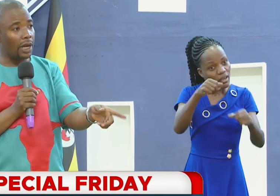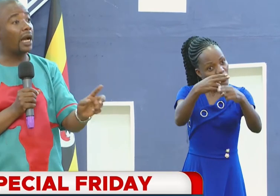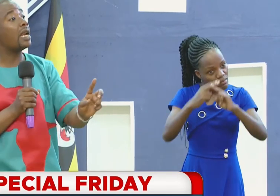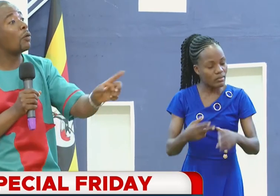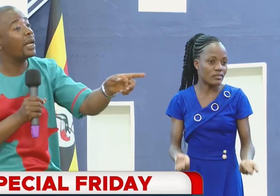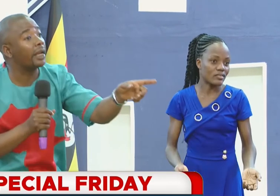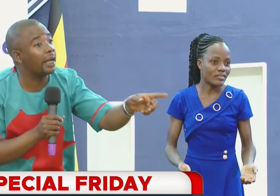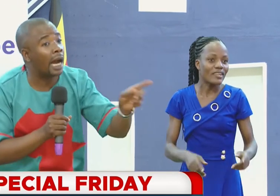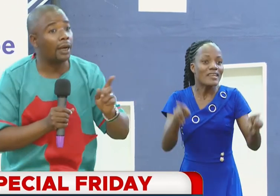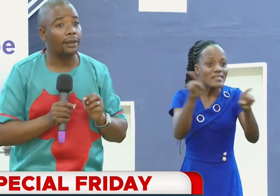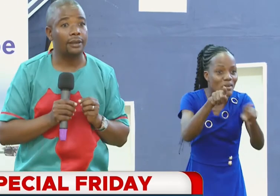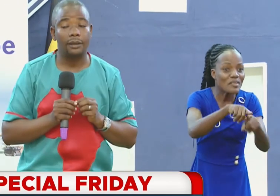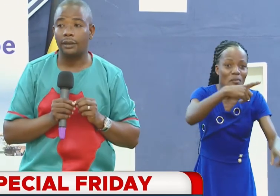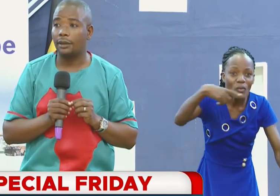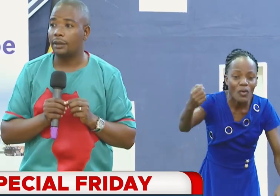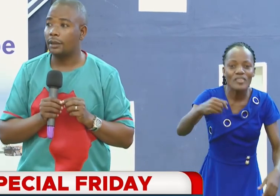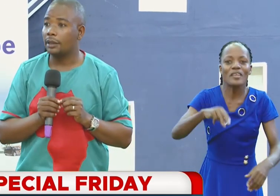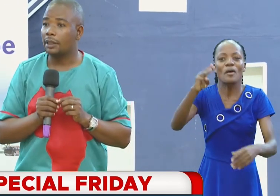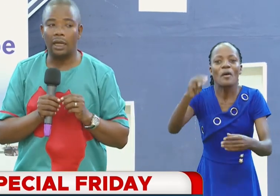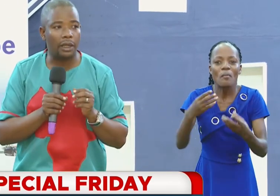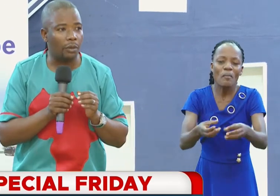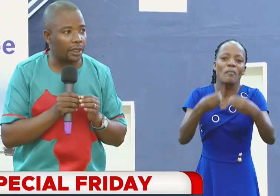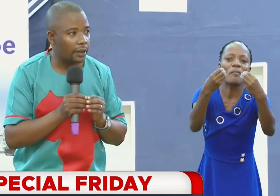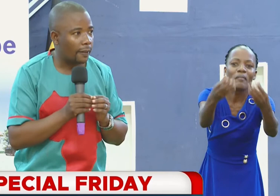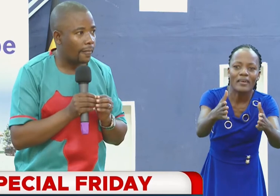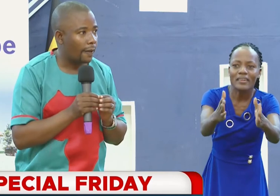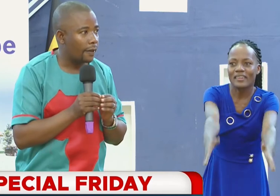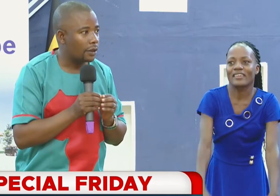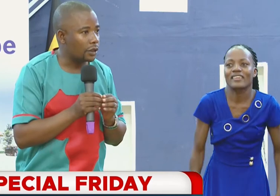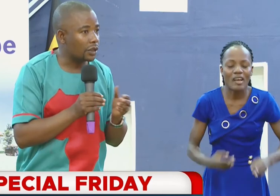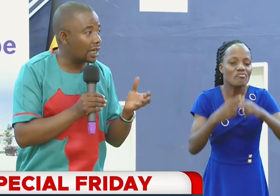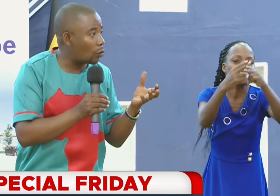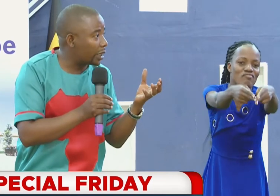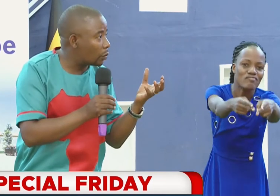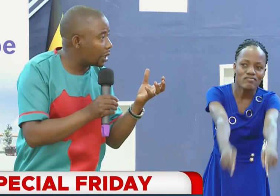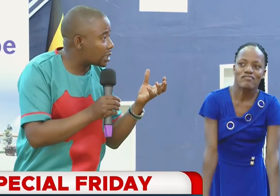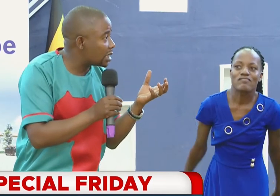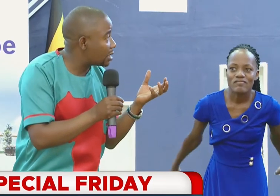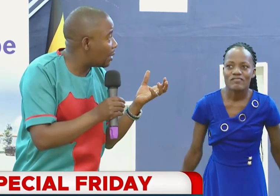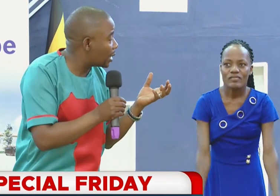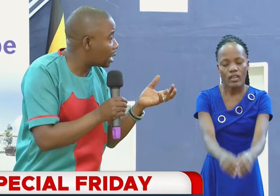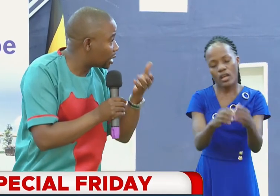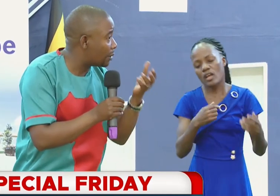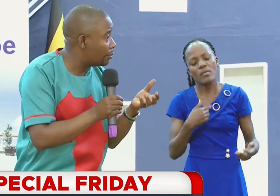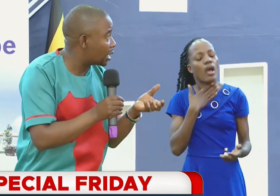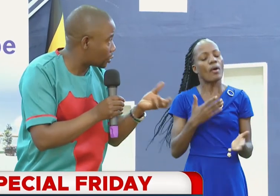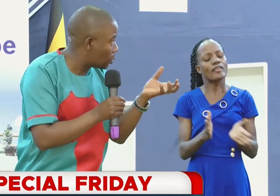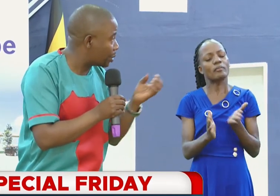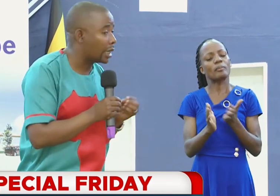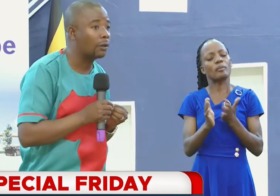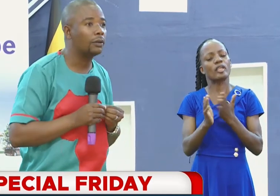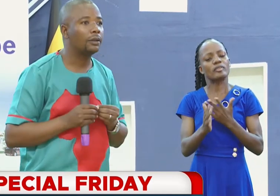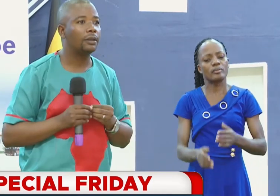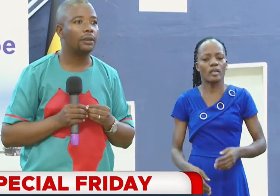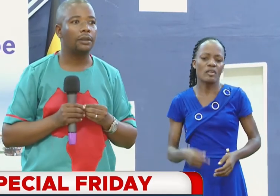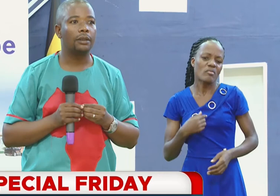money. Nagenda ku money lender. Now he goes to a money lender. Naga nayo manyi. And he says, do you know what? Zino njagala quick, sina chapa cha kuteka mbanka. So compare